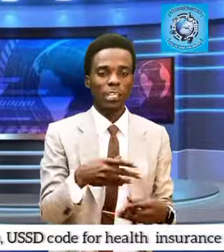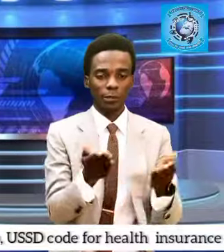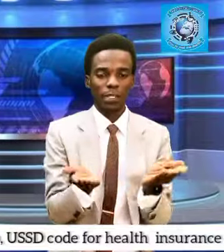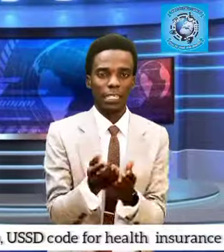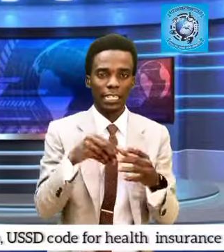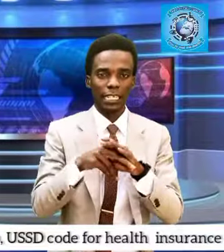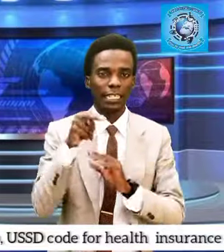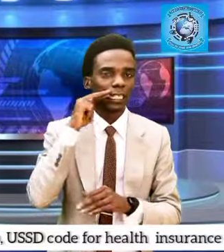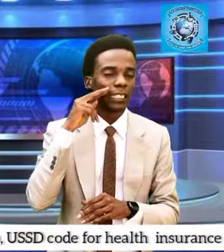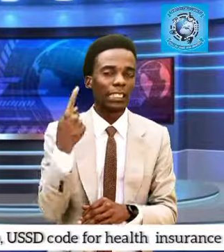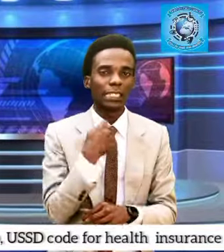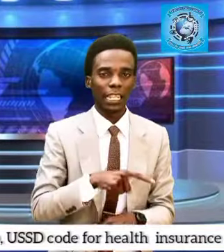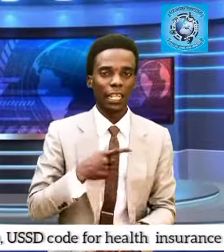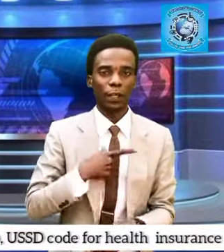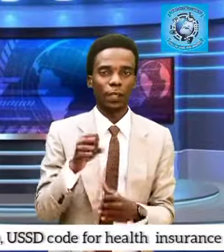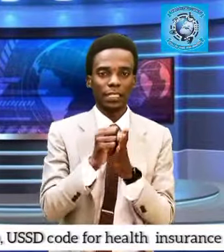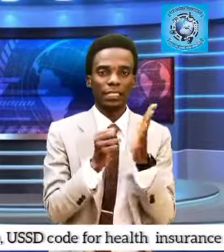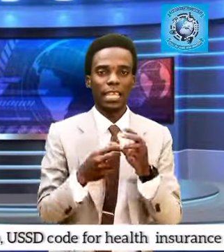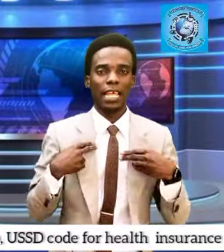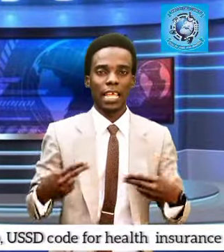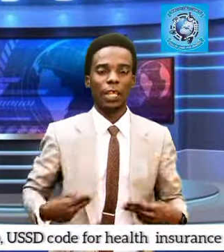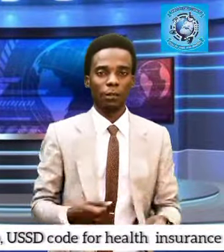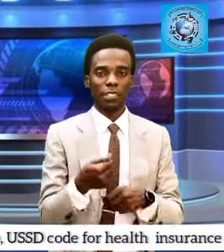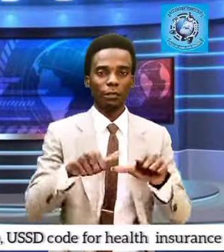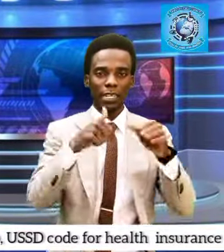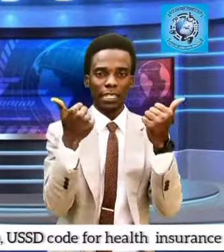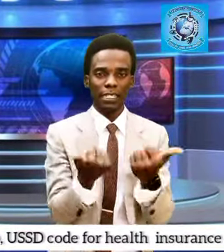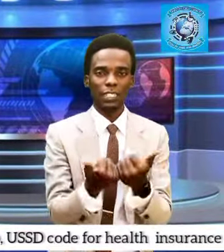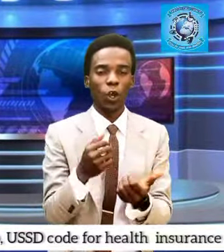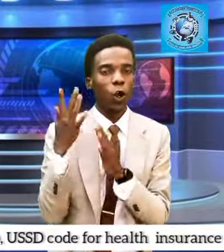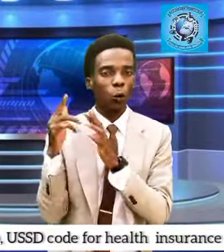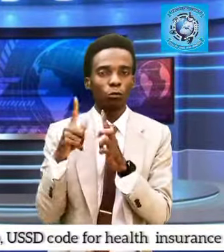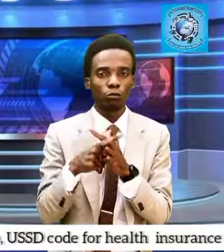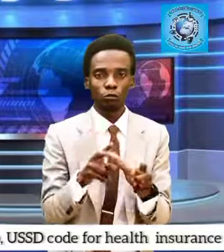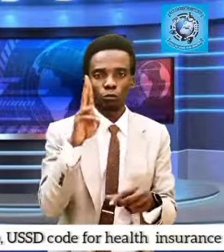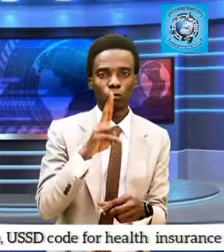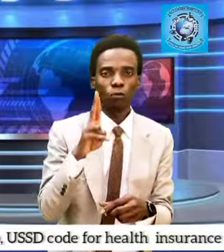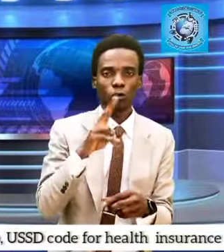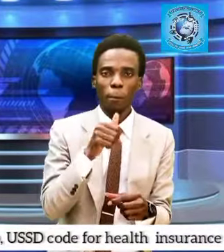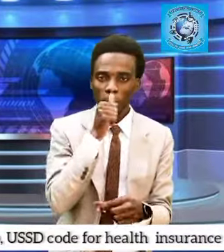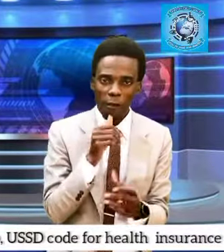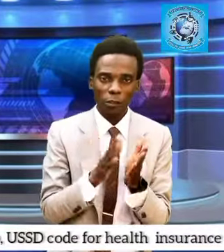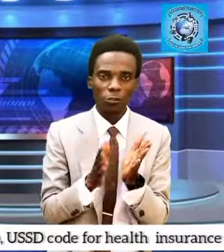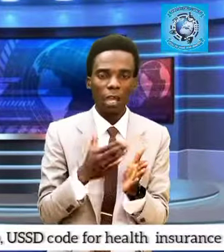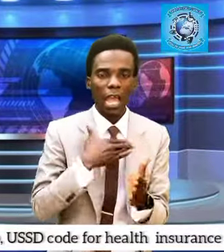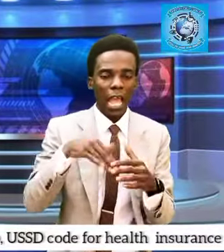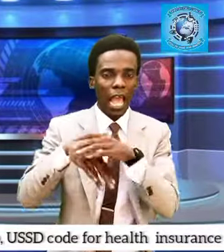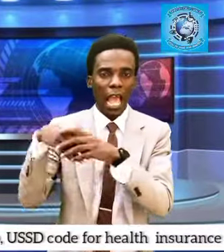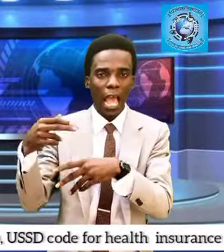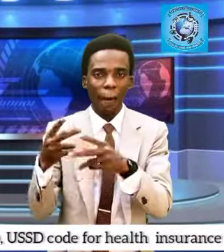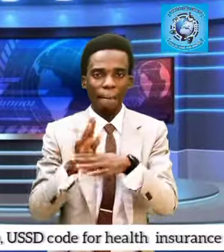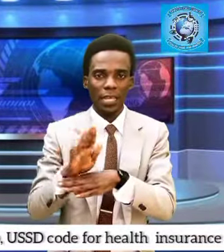The Lagos State Health Management Agency hopes to engage private schools and retail outlets